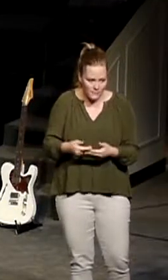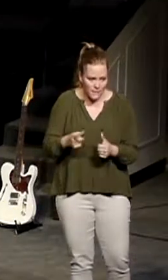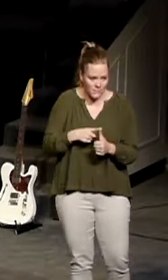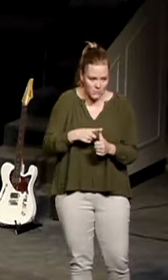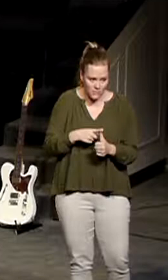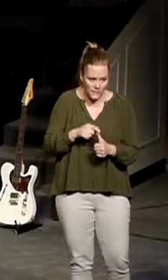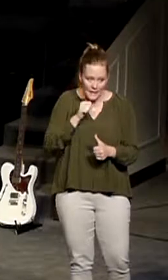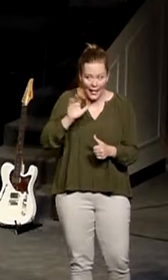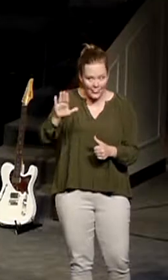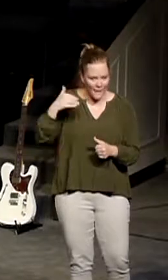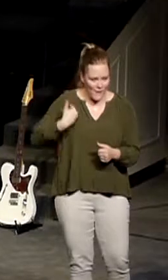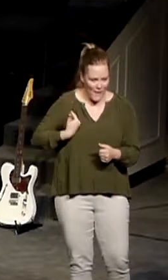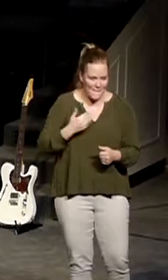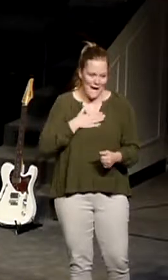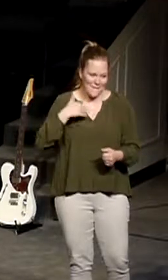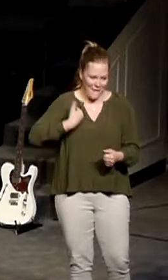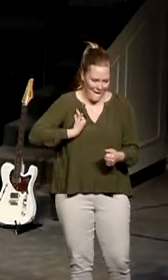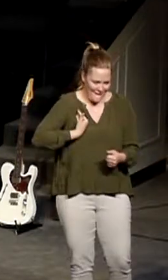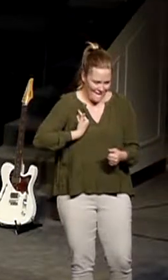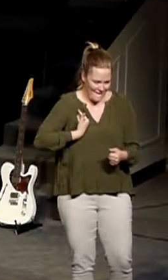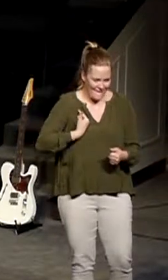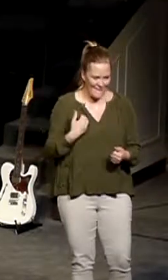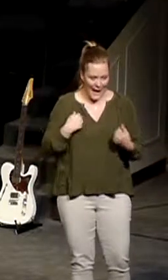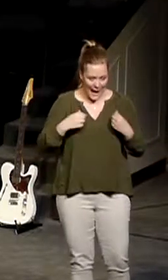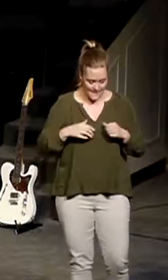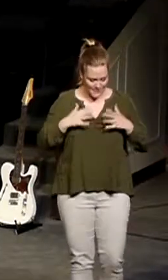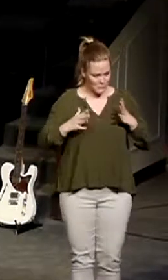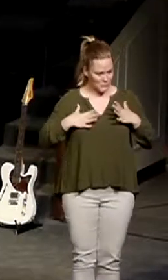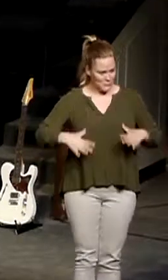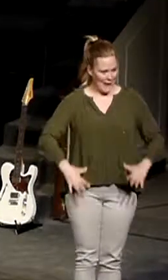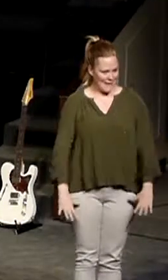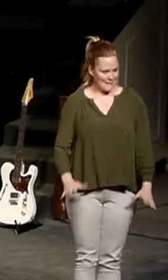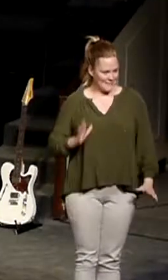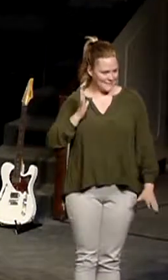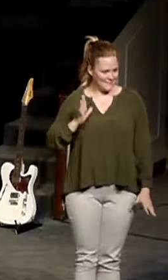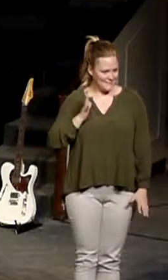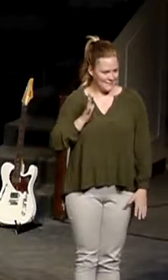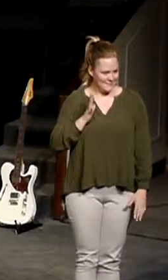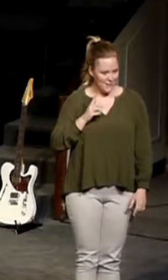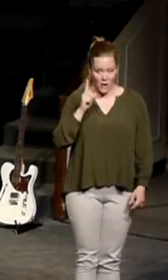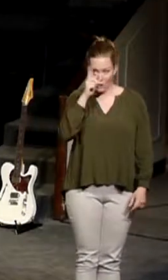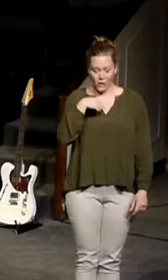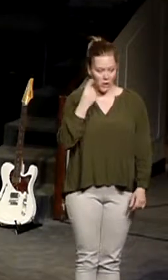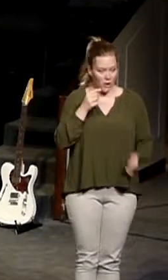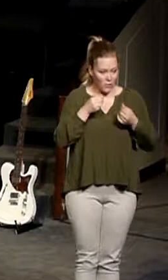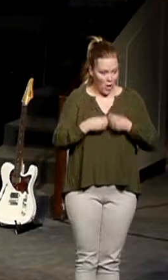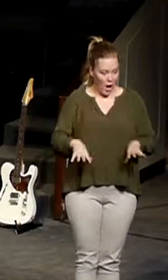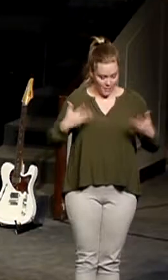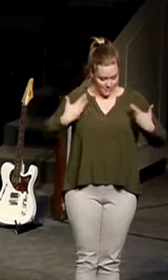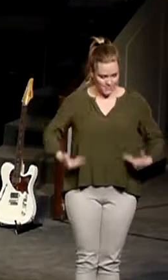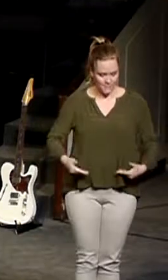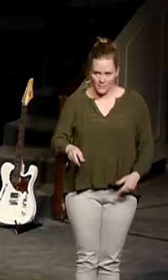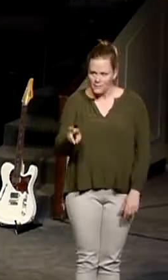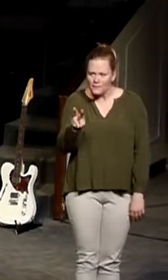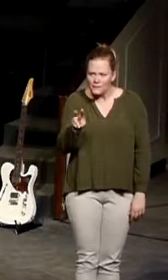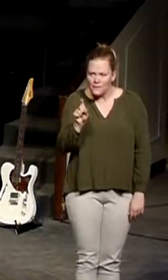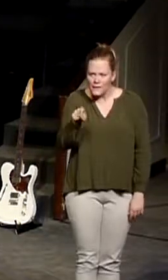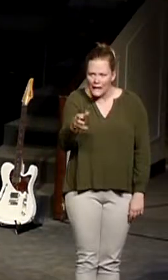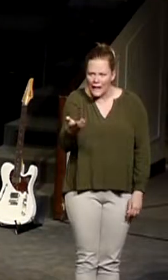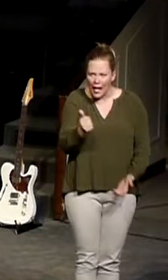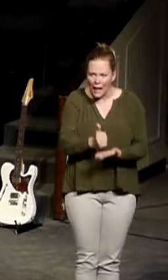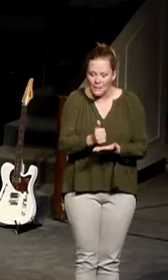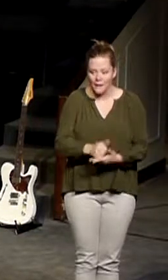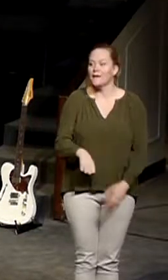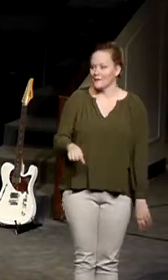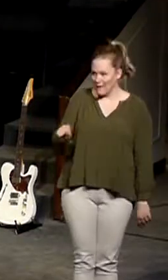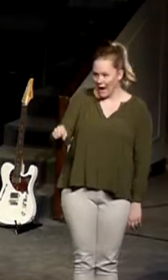wasn't their fault. It's my fault. You know, I'm overdressed. You walk in, you look lost. People looked up. Do you need help? Yes.